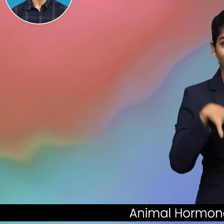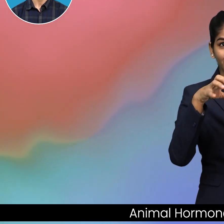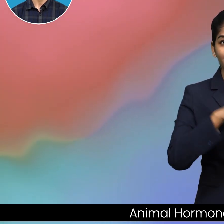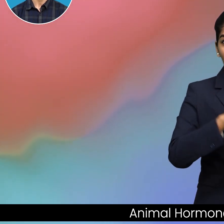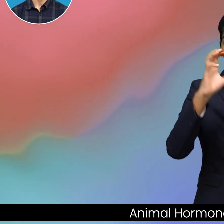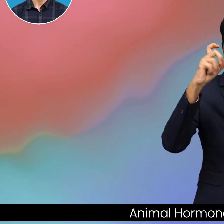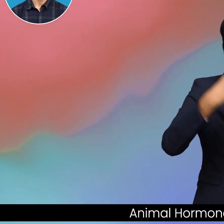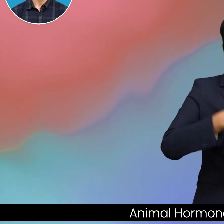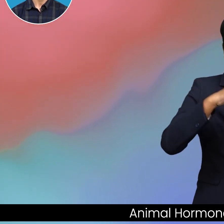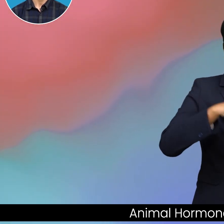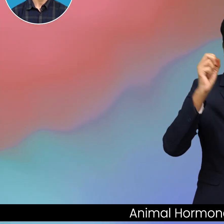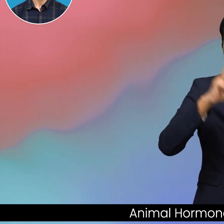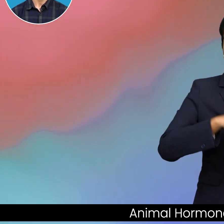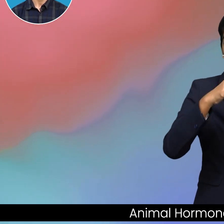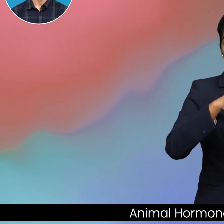glands.